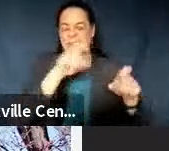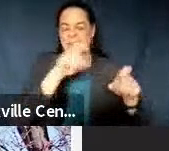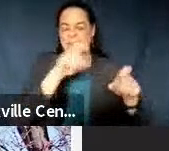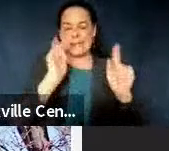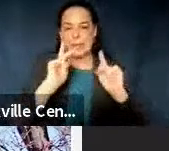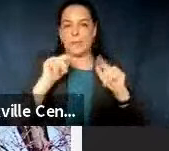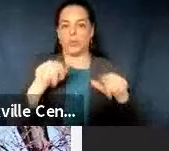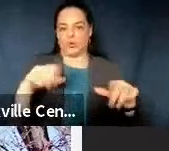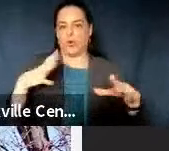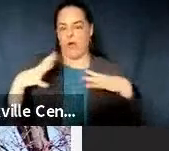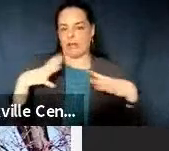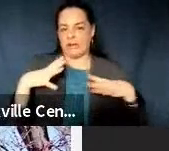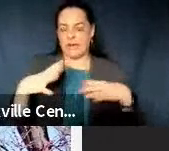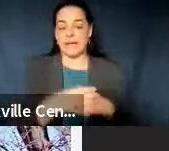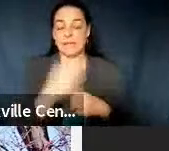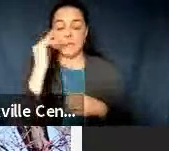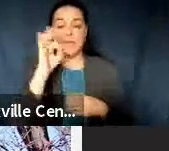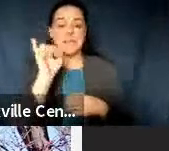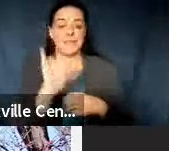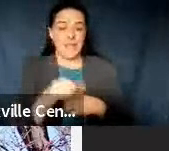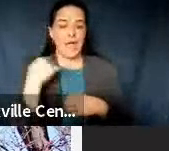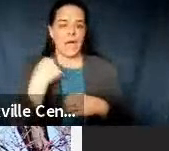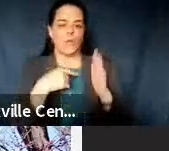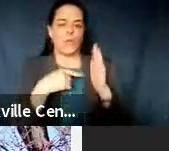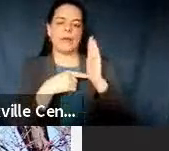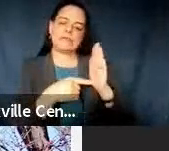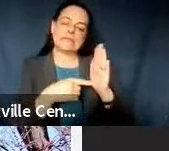are representing this benchmark as a cautious yellow.